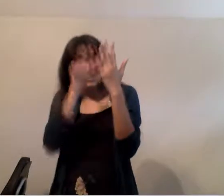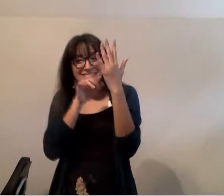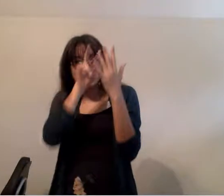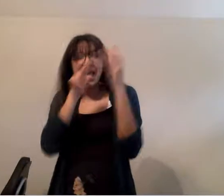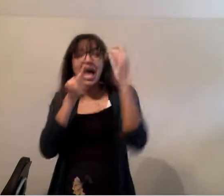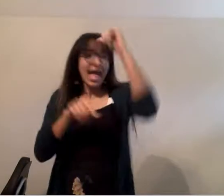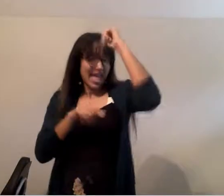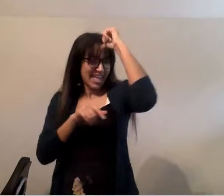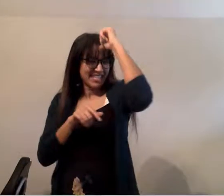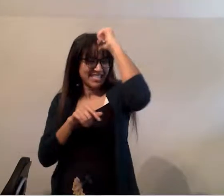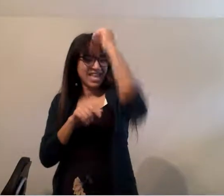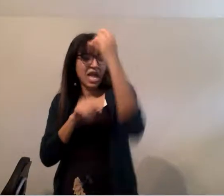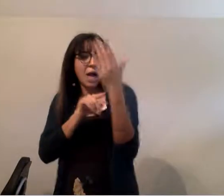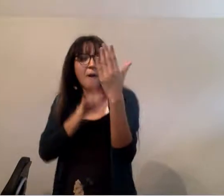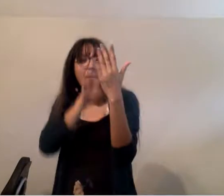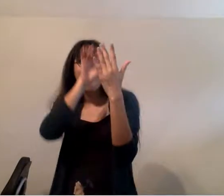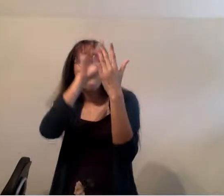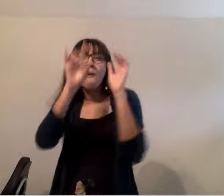better feel for India.